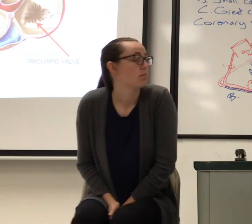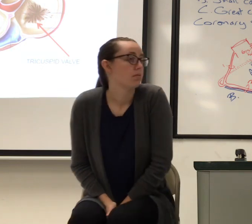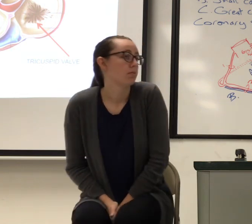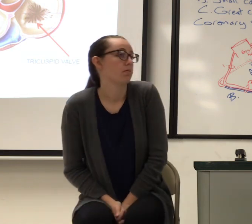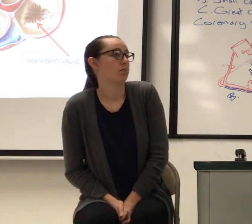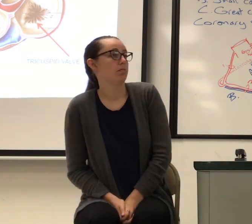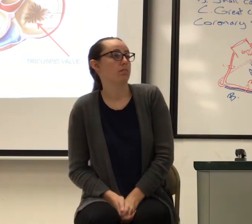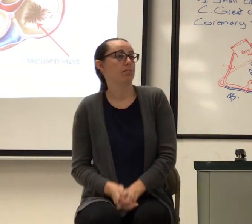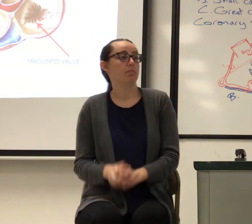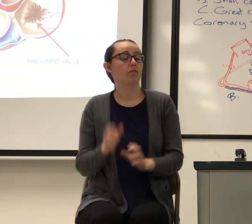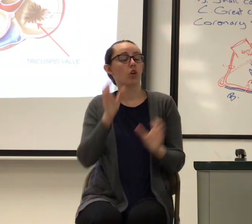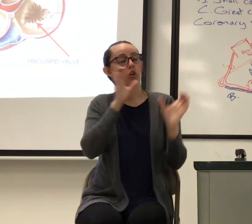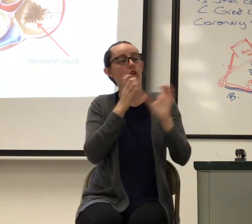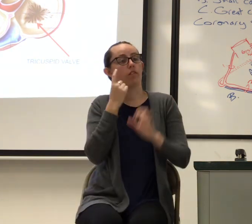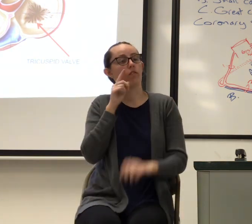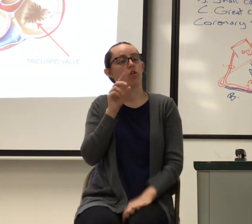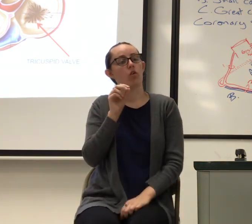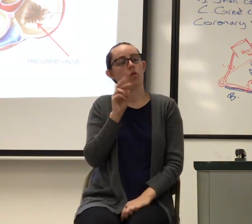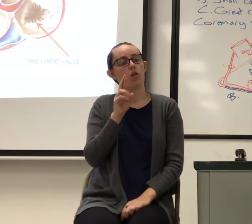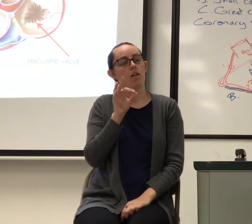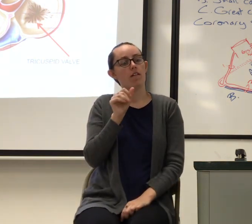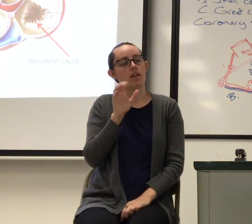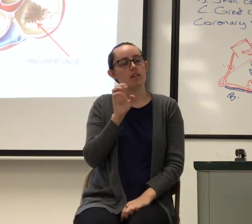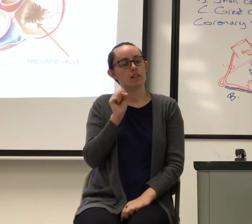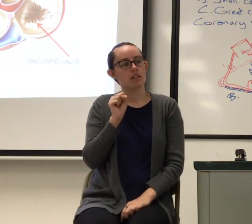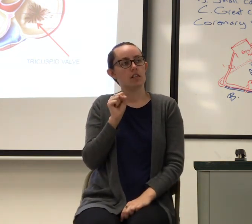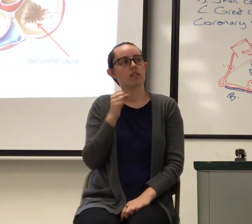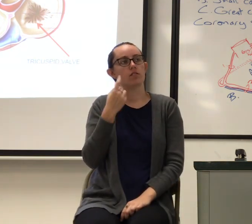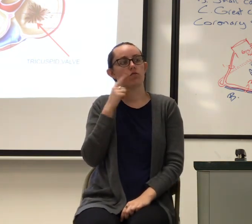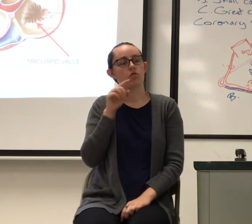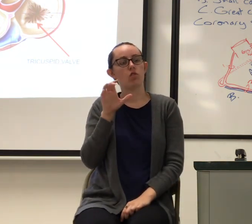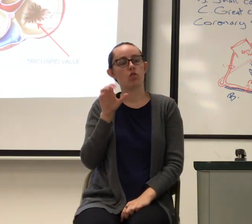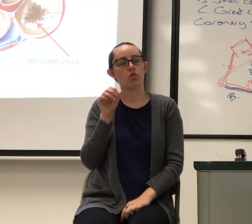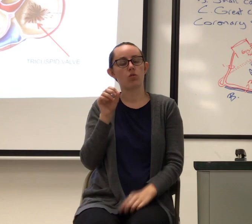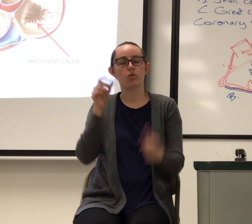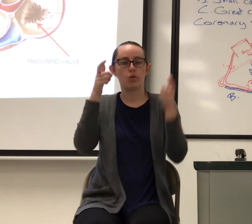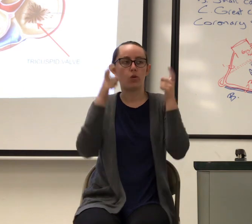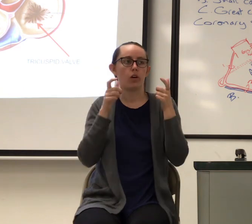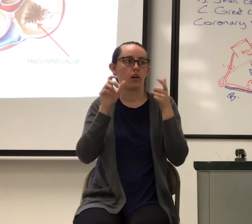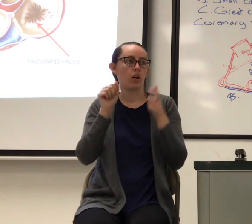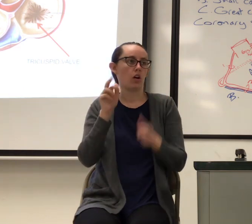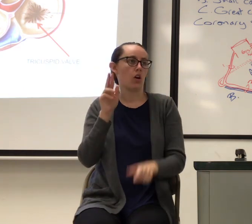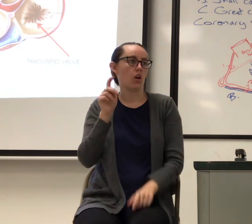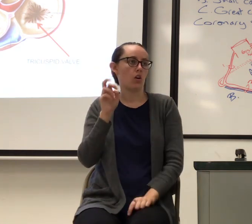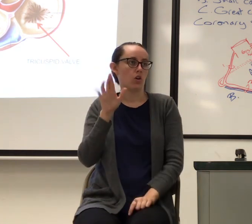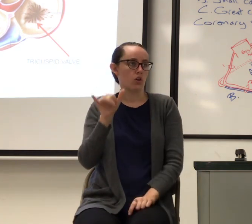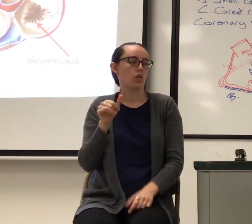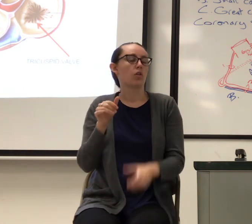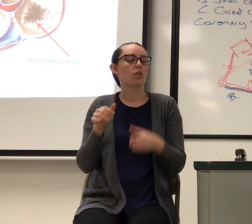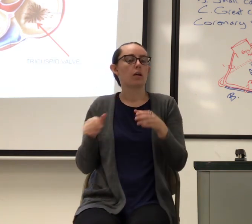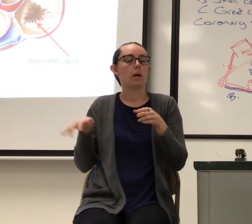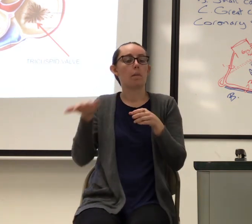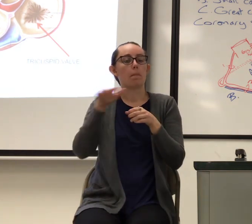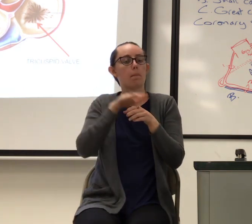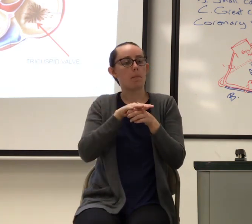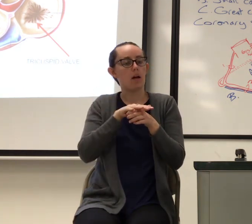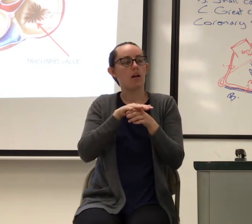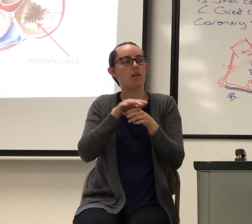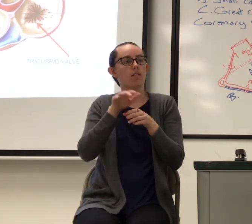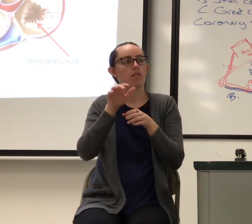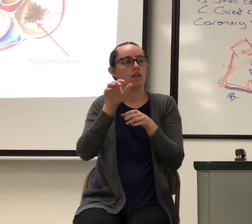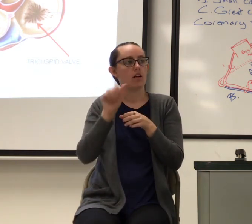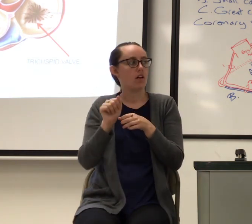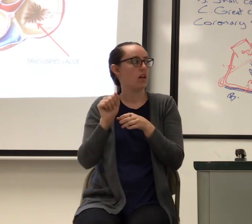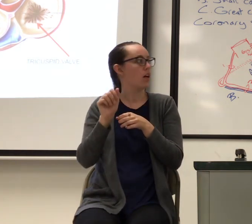Look for the orifices of the coronary arteries right above the aortic valve. A little side note for dissection.